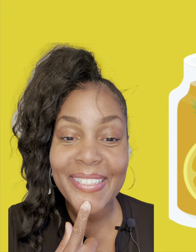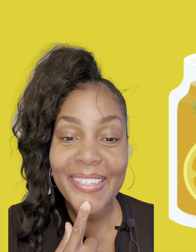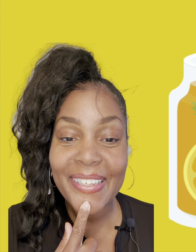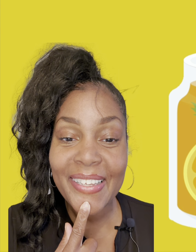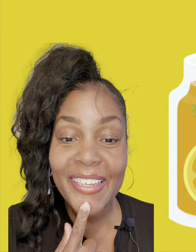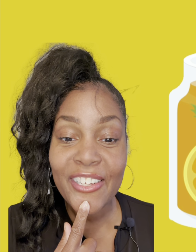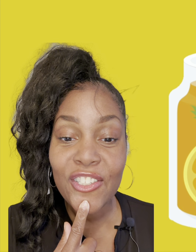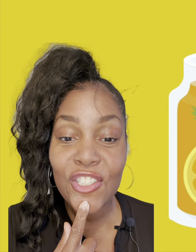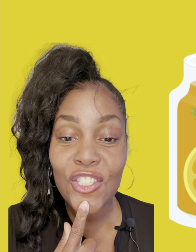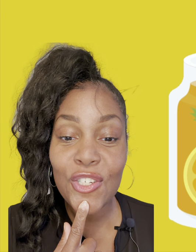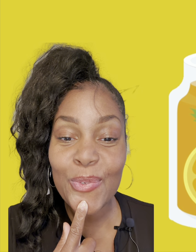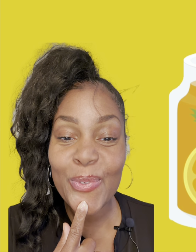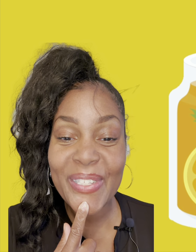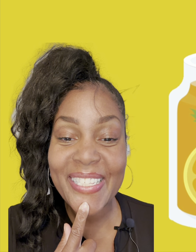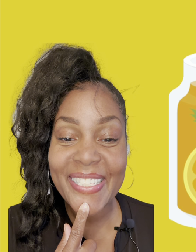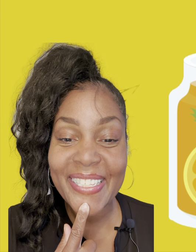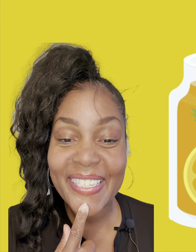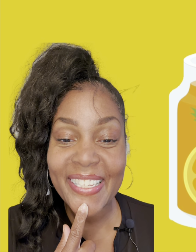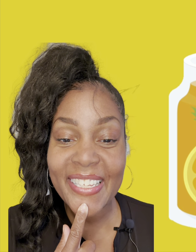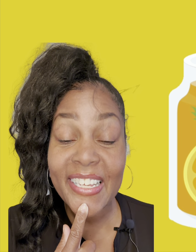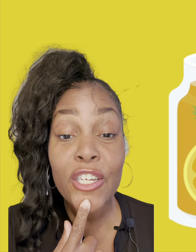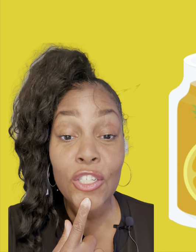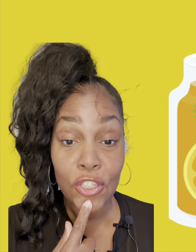juice, juice,